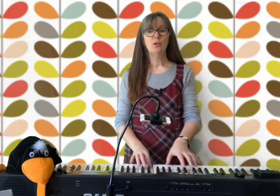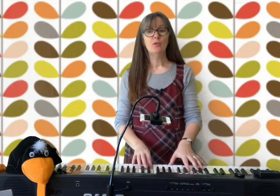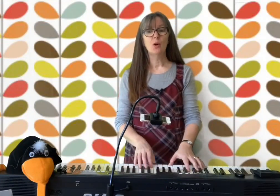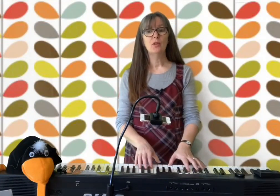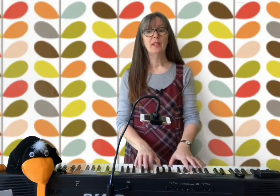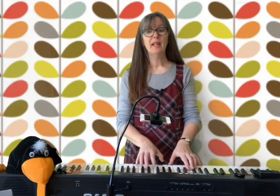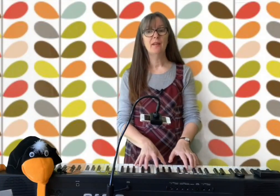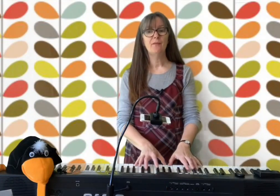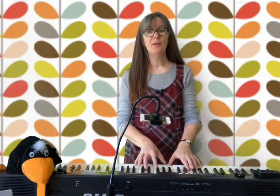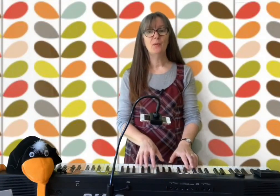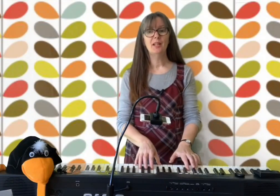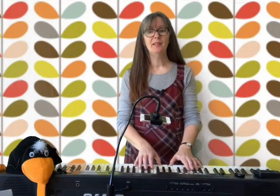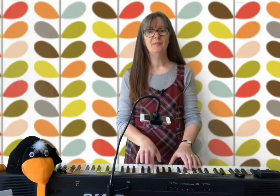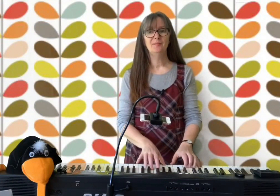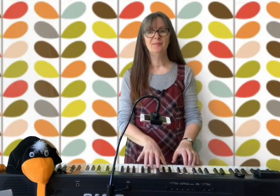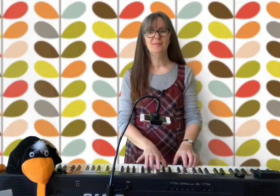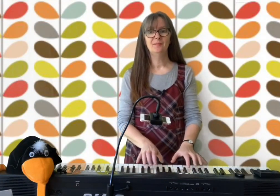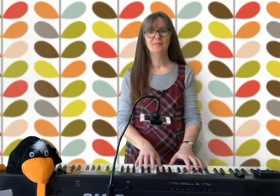Good morning, everyone.